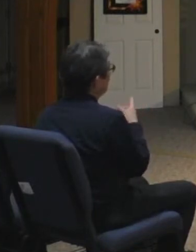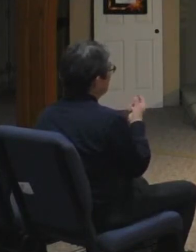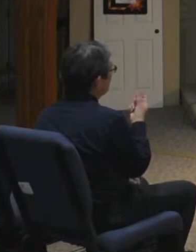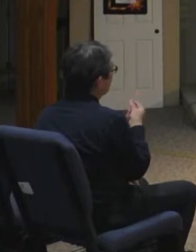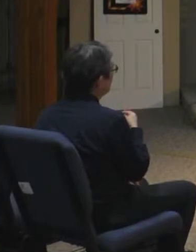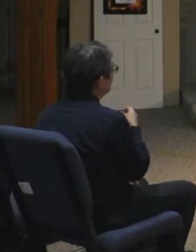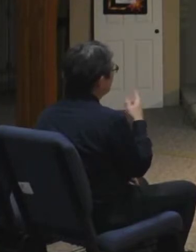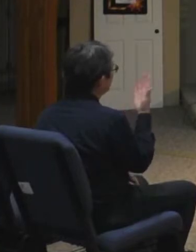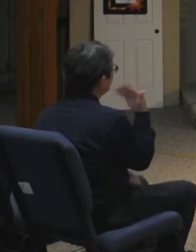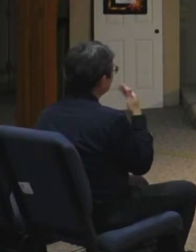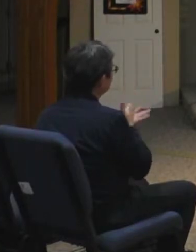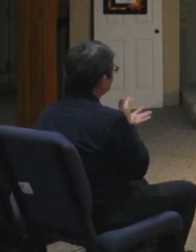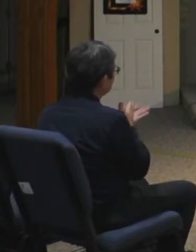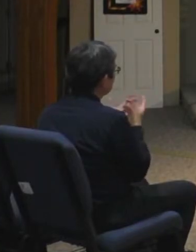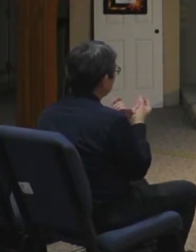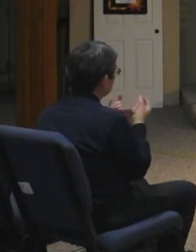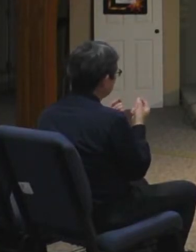Did I ask the right question? Oh, good.